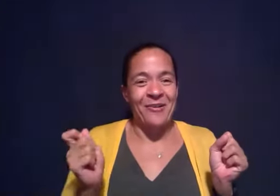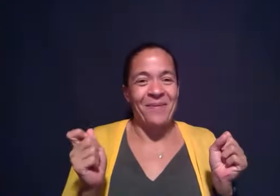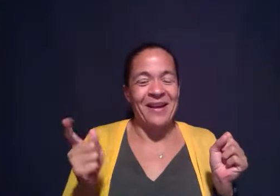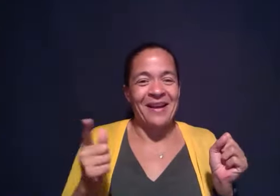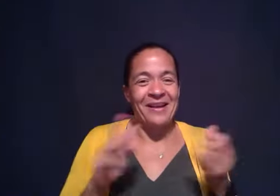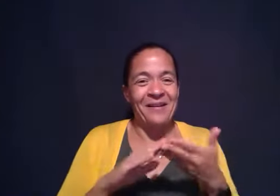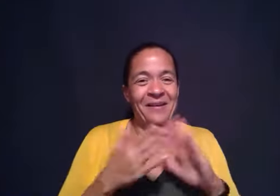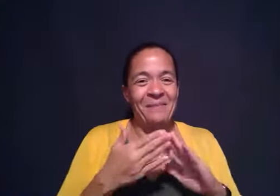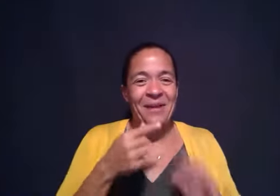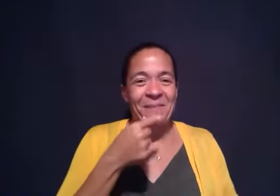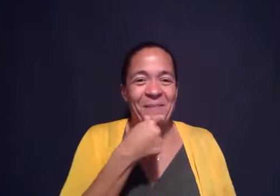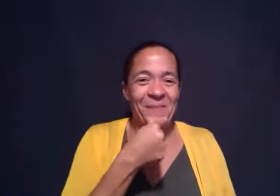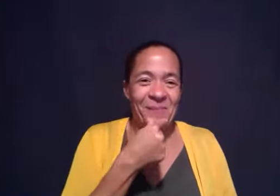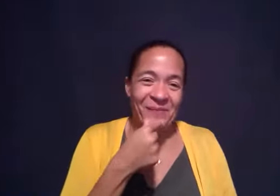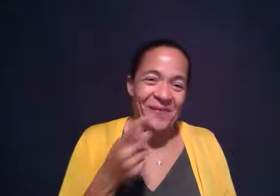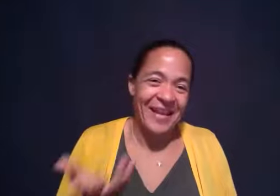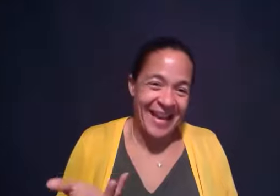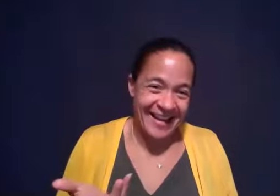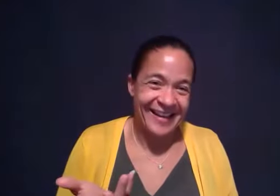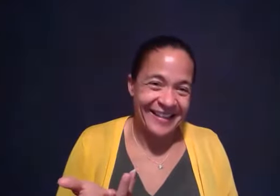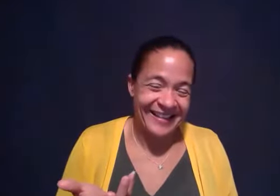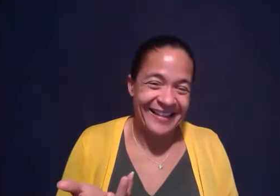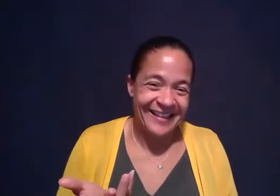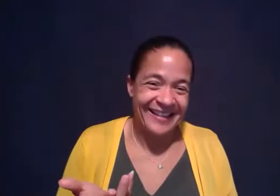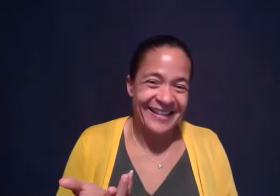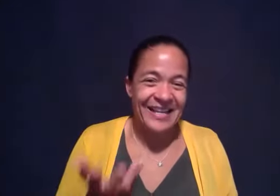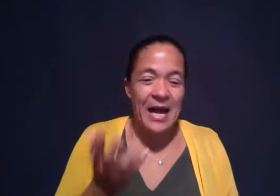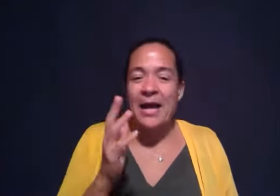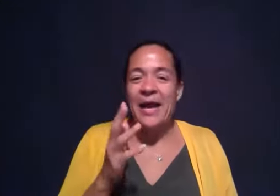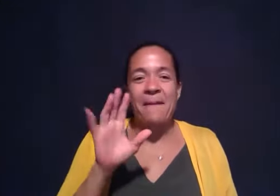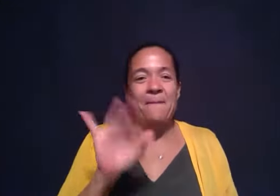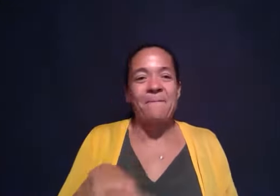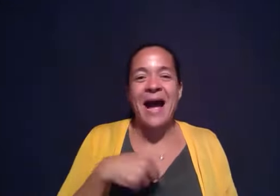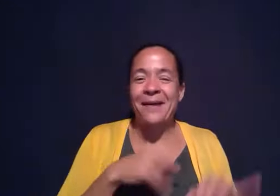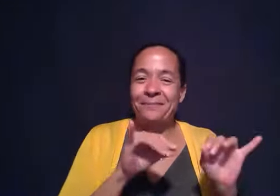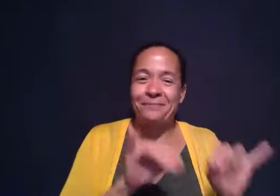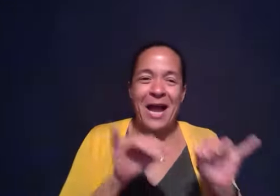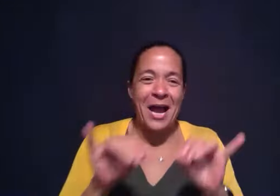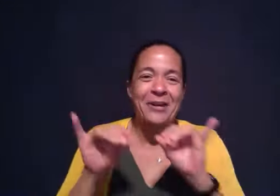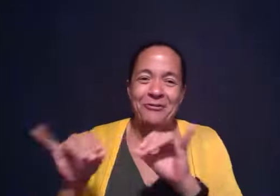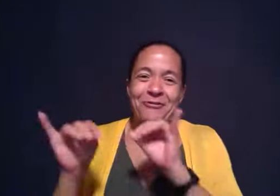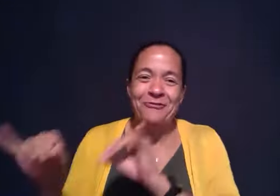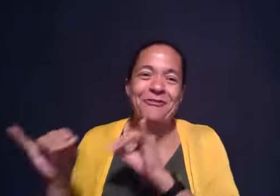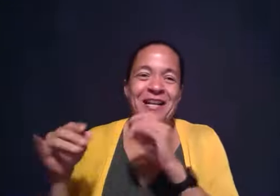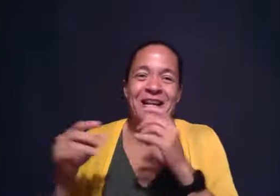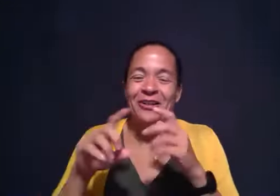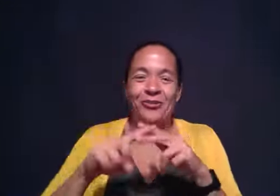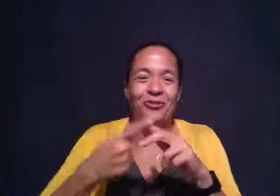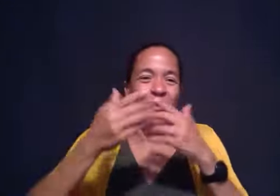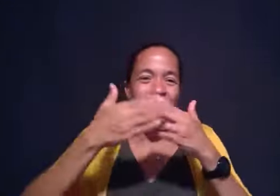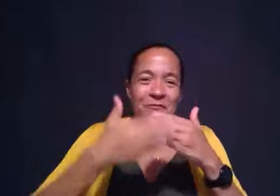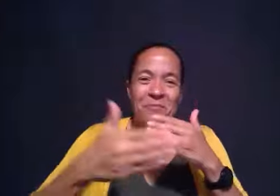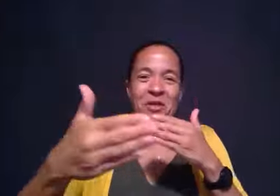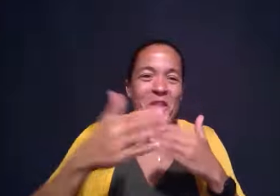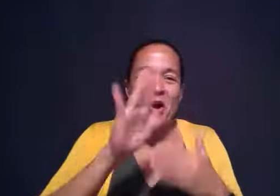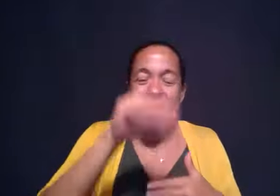begins. That big girls and gay guys, that's not a myth. Anyway, and this was the 80s.